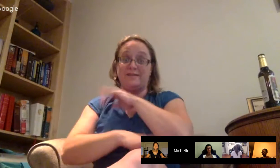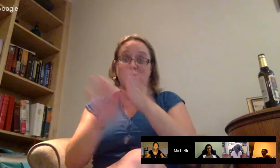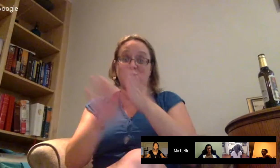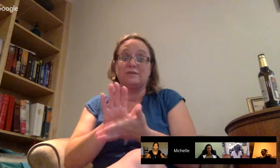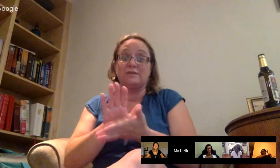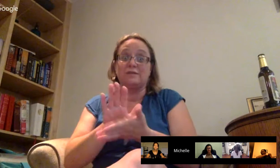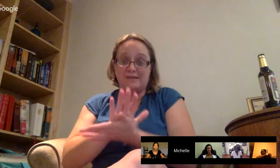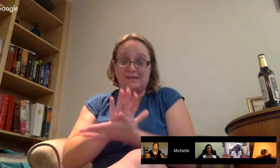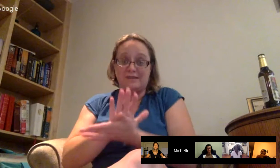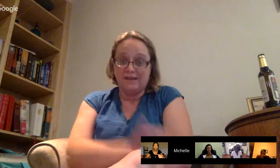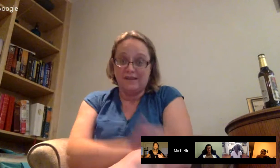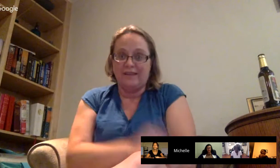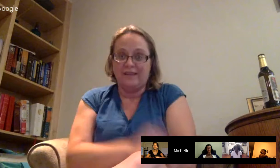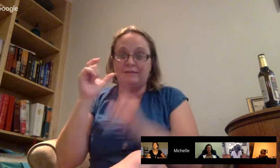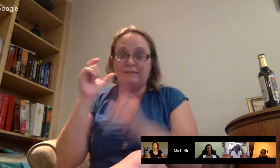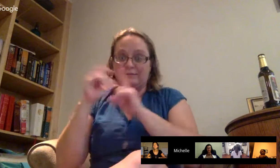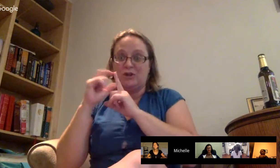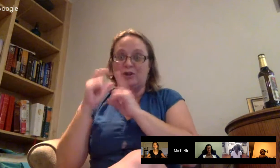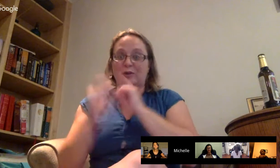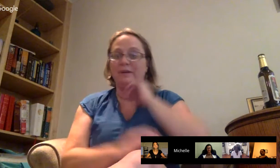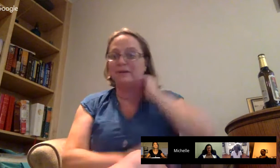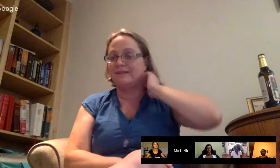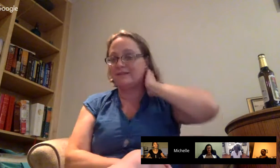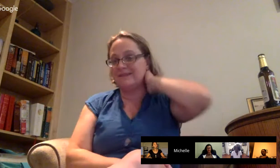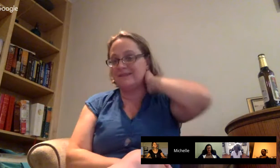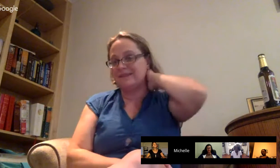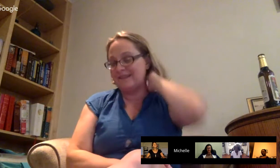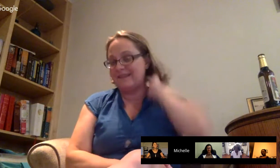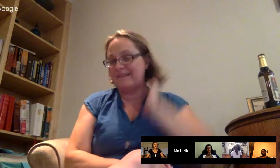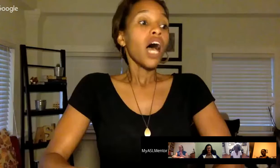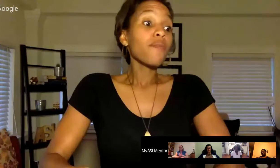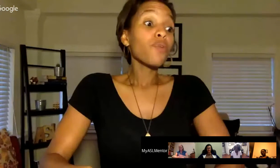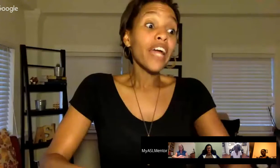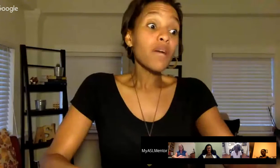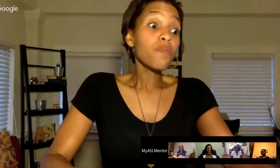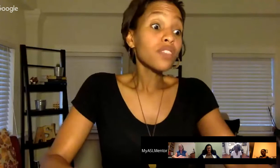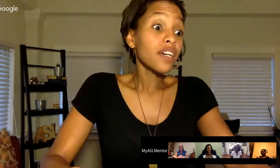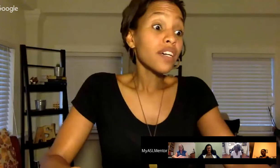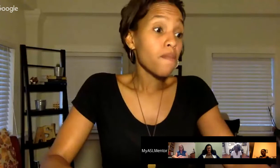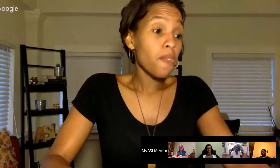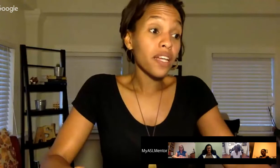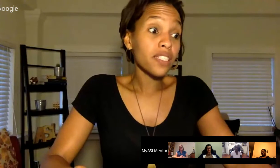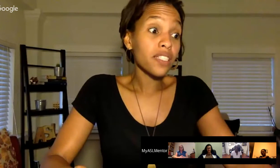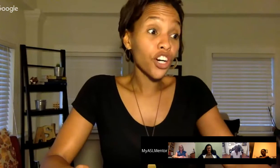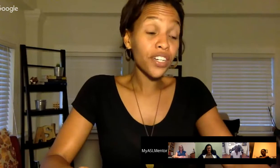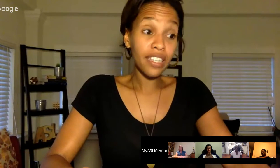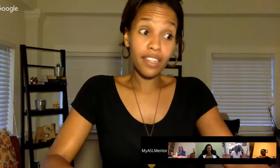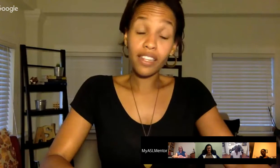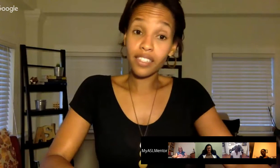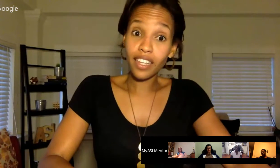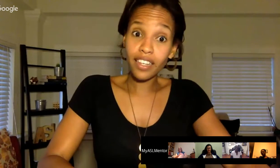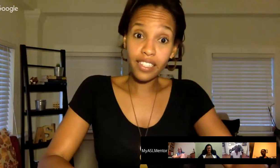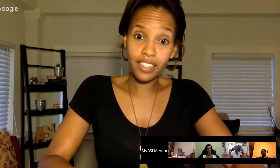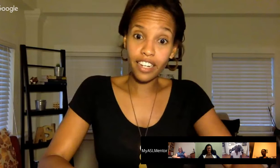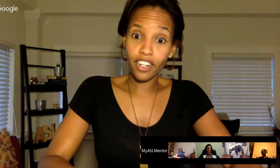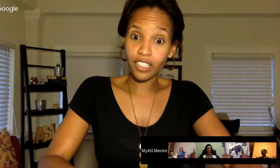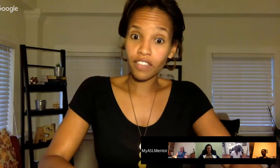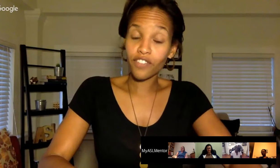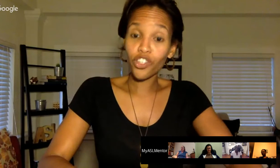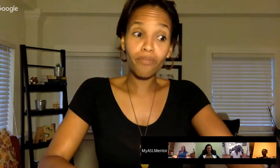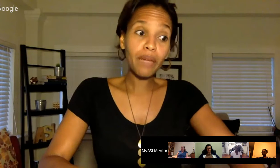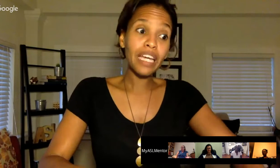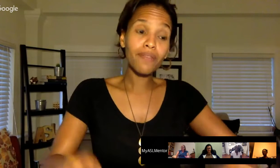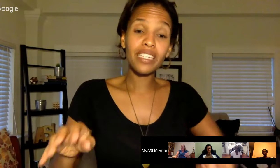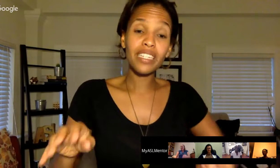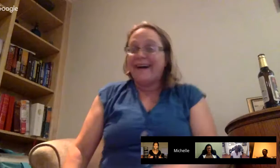in schools, that term. I mean, we were able to skirt it in this narrative,